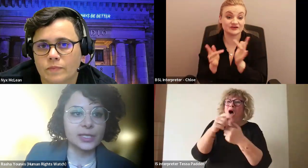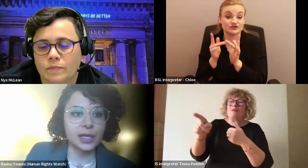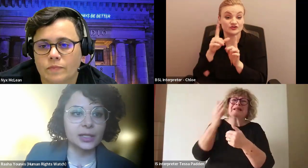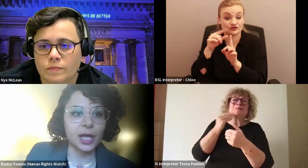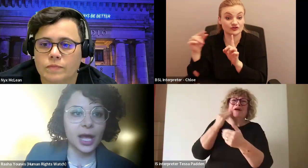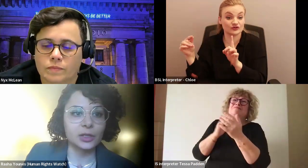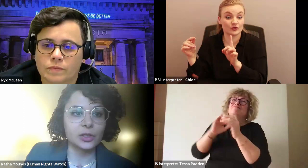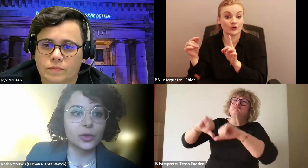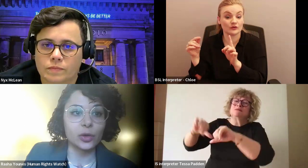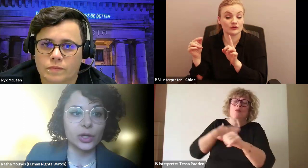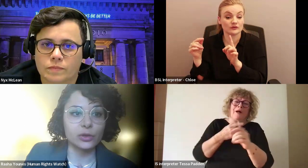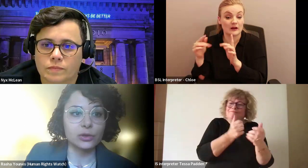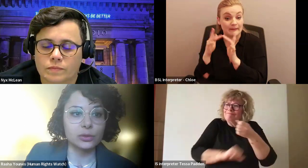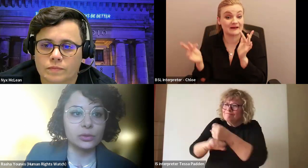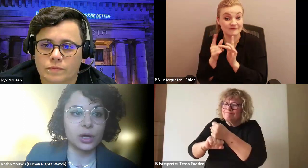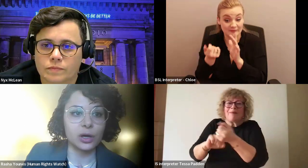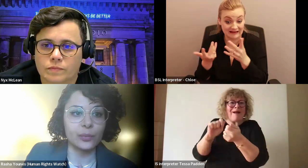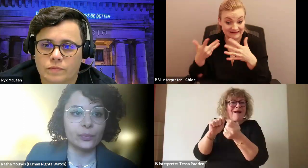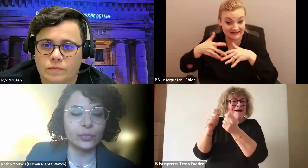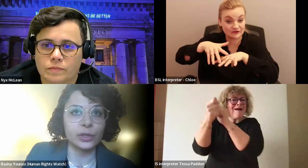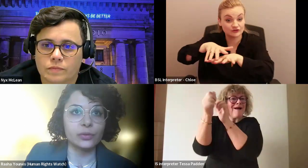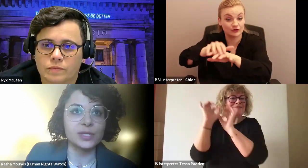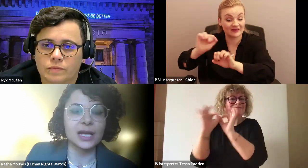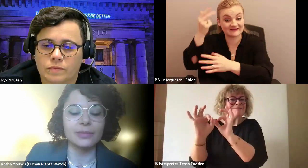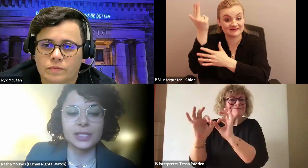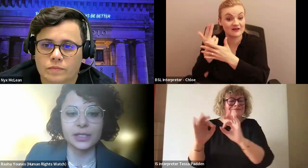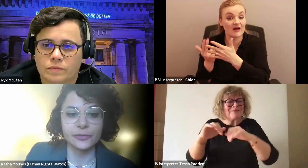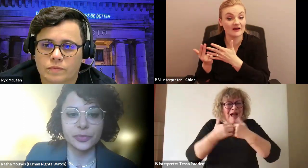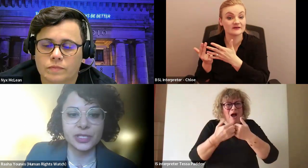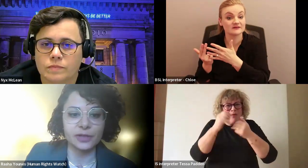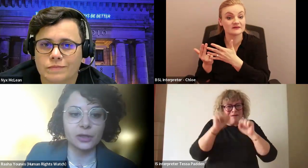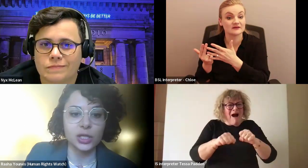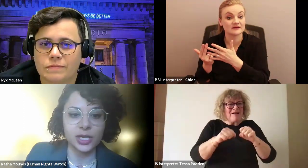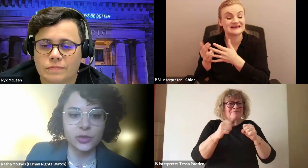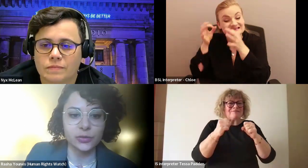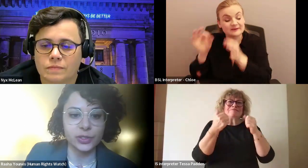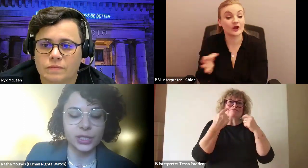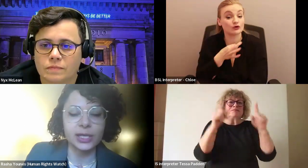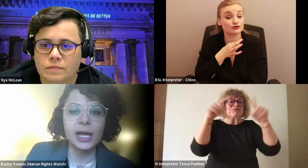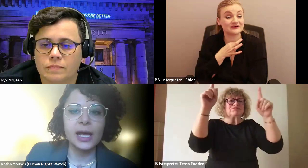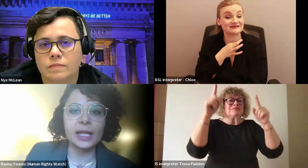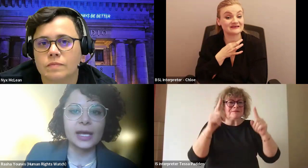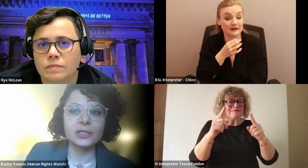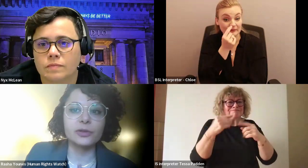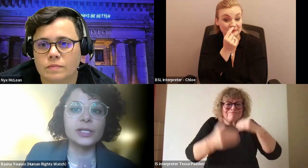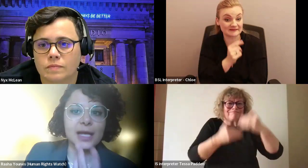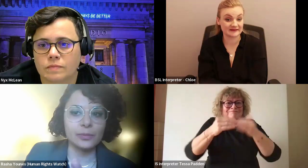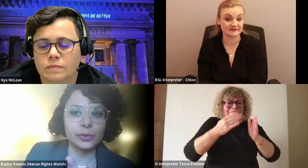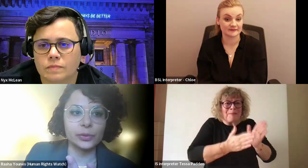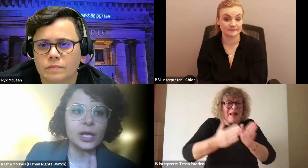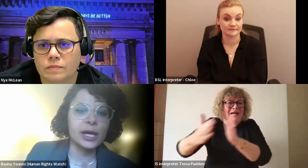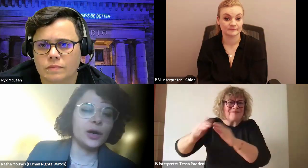within their design and according to the risk appetite of a specific context or region. And that is,